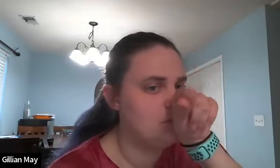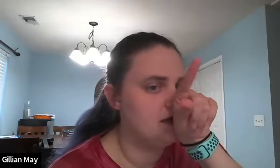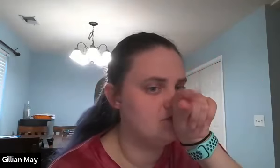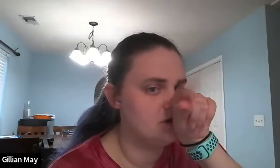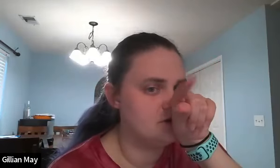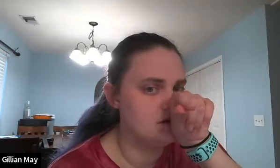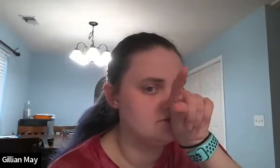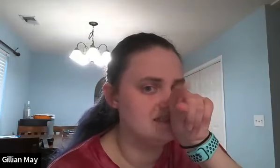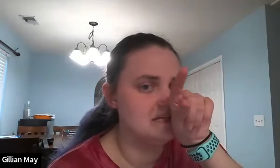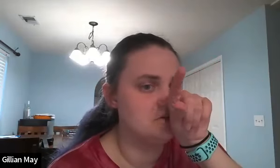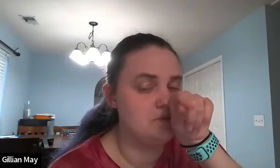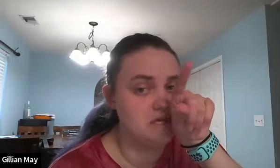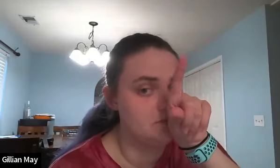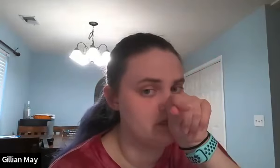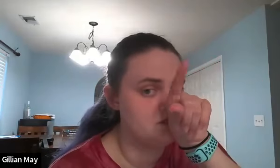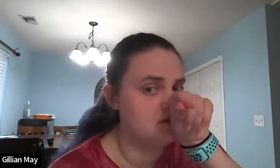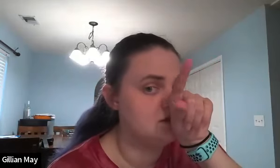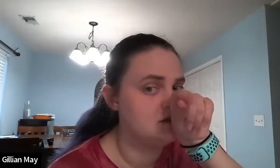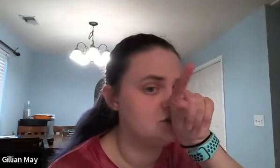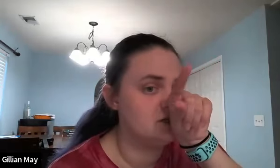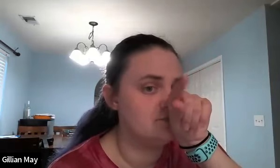but in front of your nose. It's like the beak, basically. Chicken.